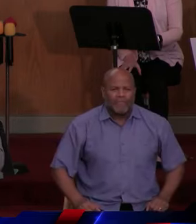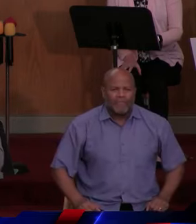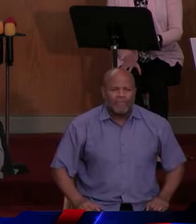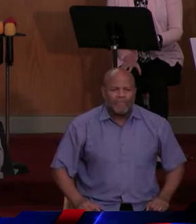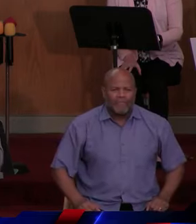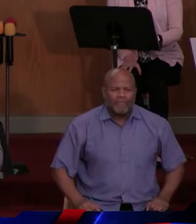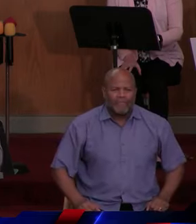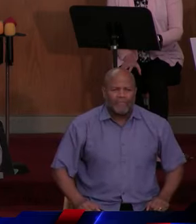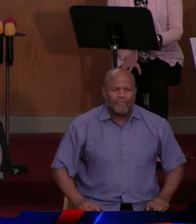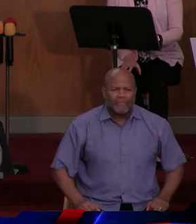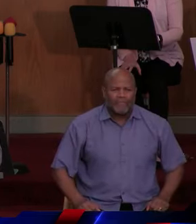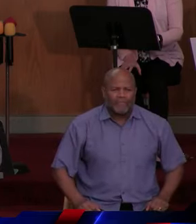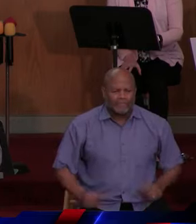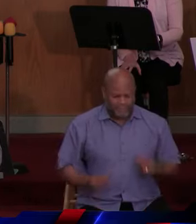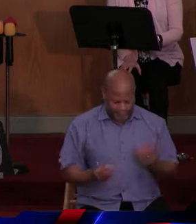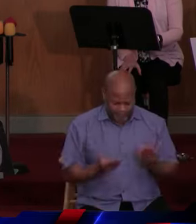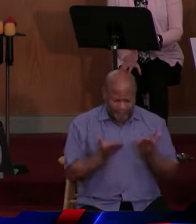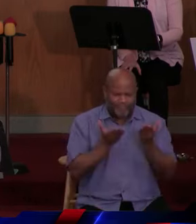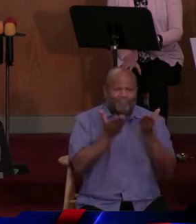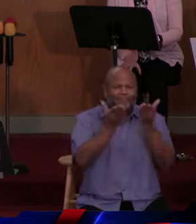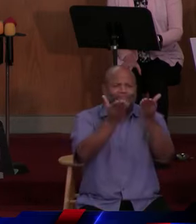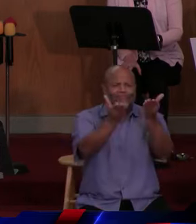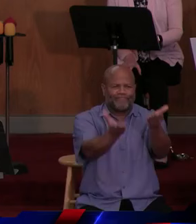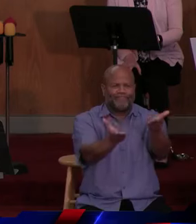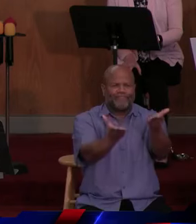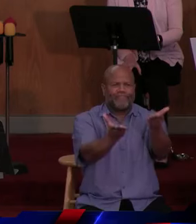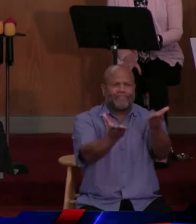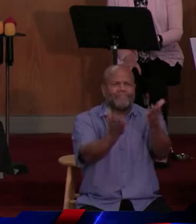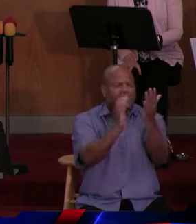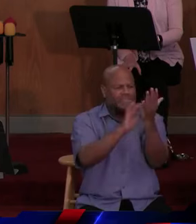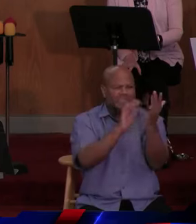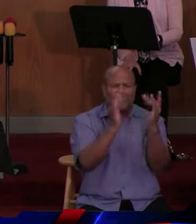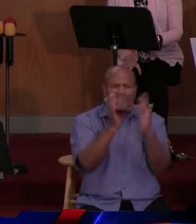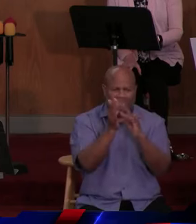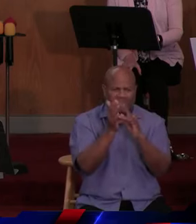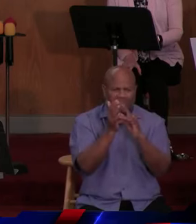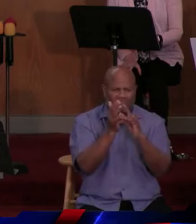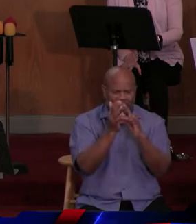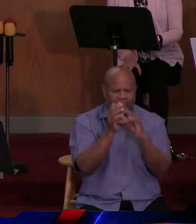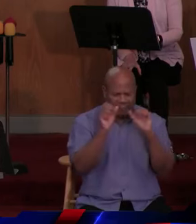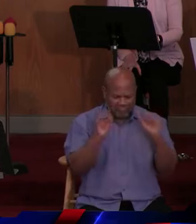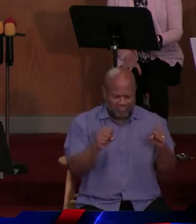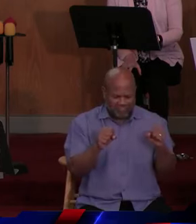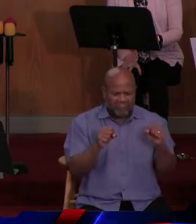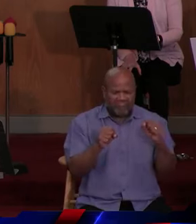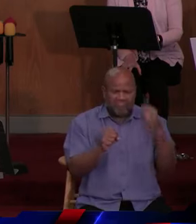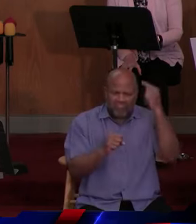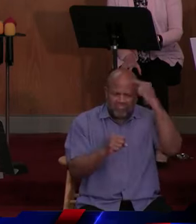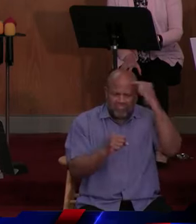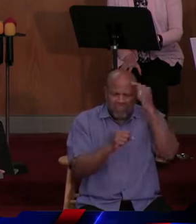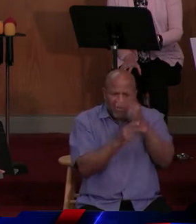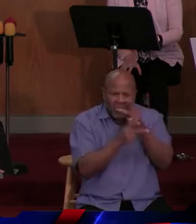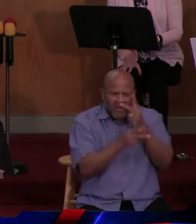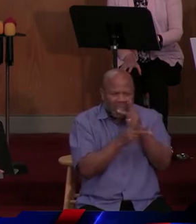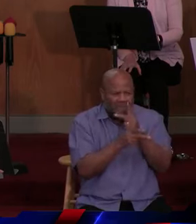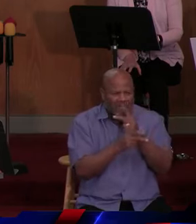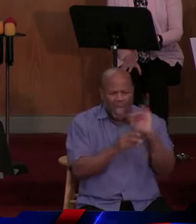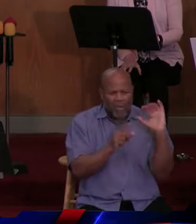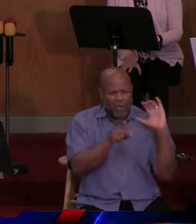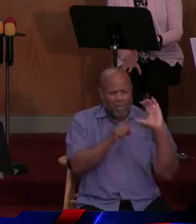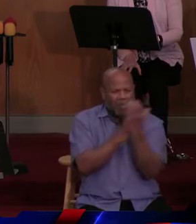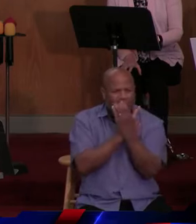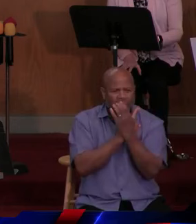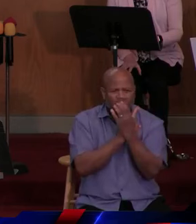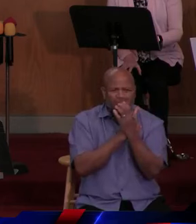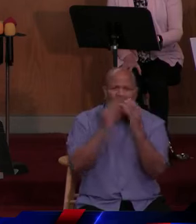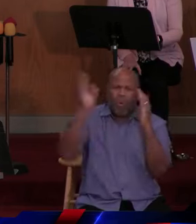Just present Jesus as the way to stay sane in an insane culture. It's our only country, our country's only hope and real